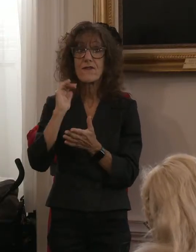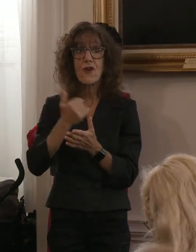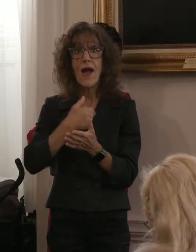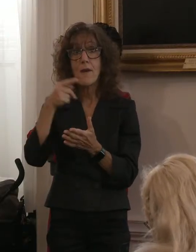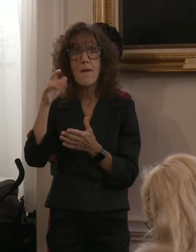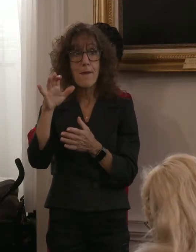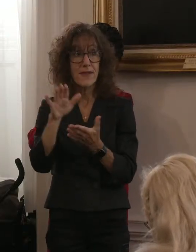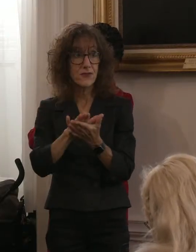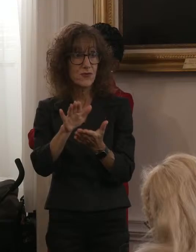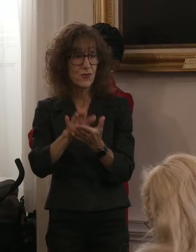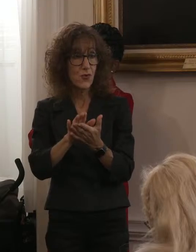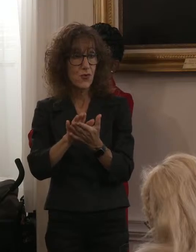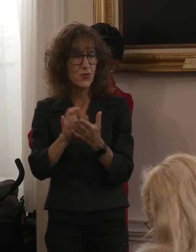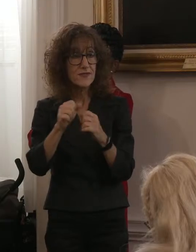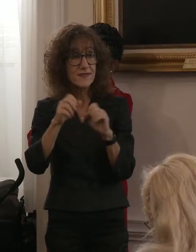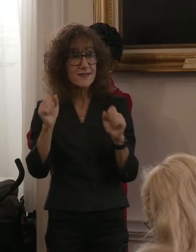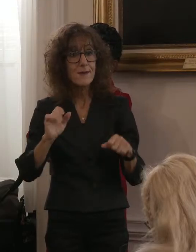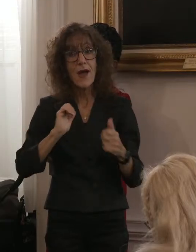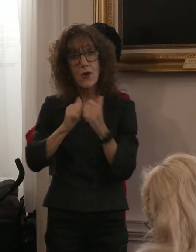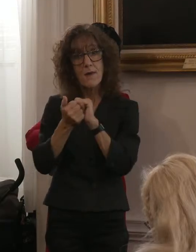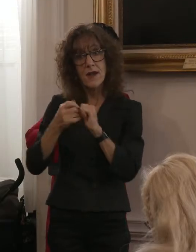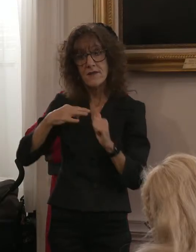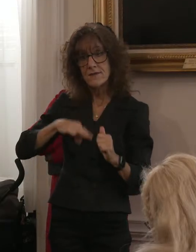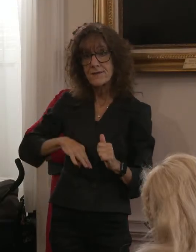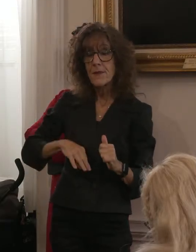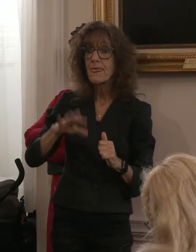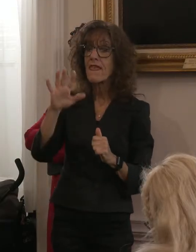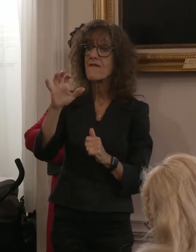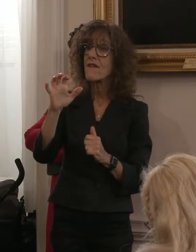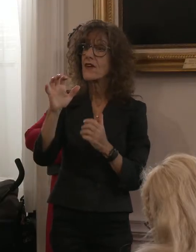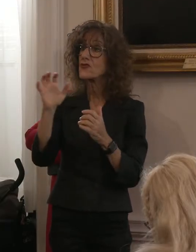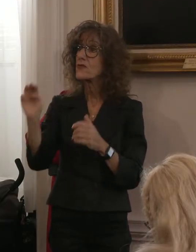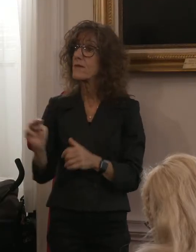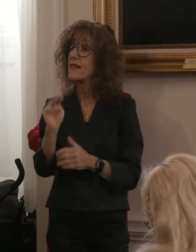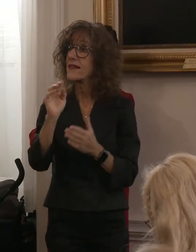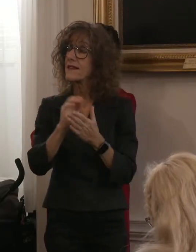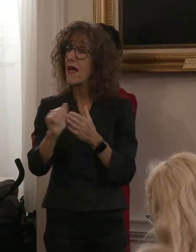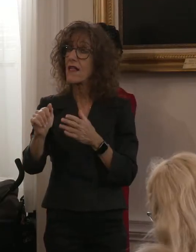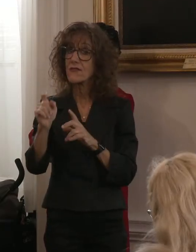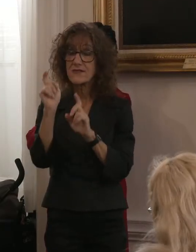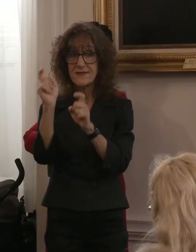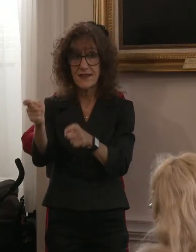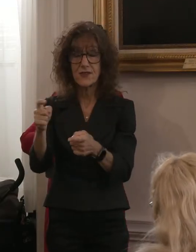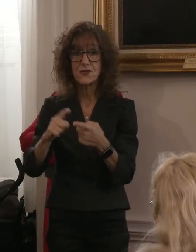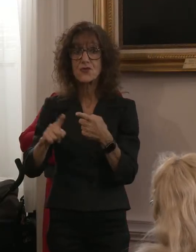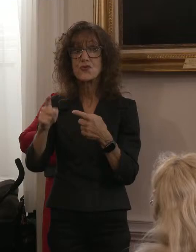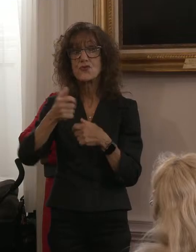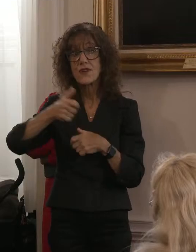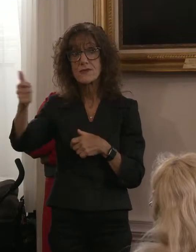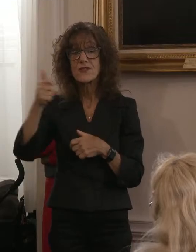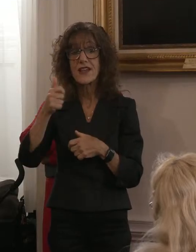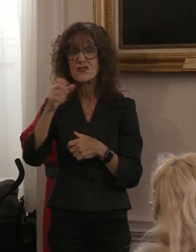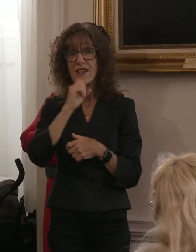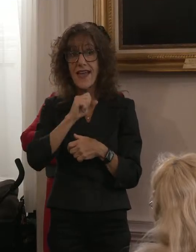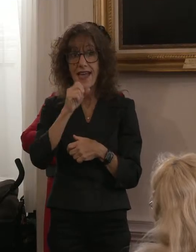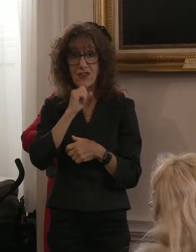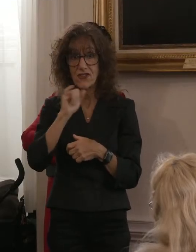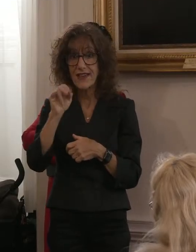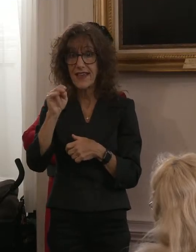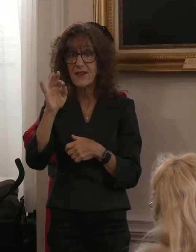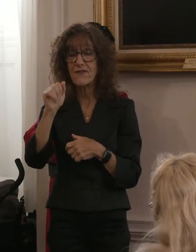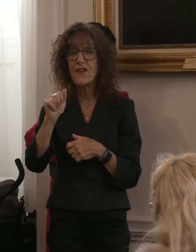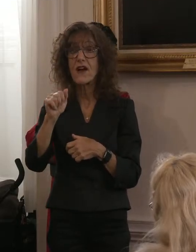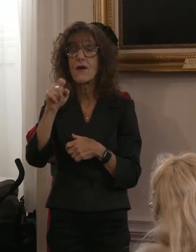school systems, our competitive advantage. We're spending $500 million dedicated to transportation and aging infrastructure, $181